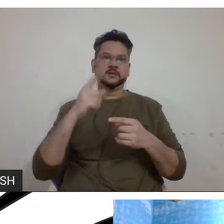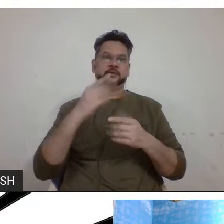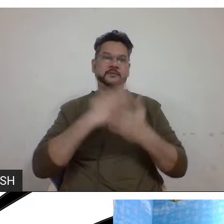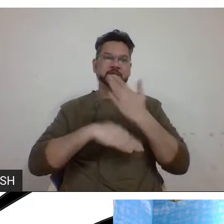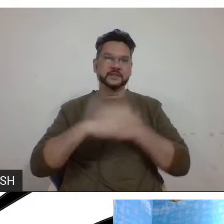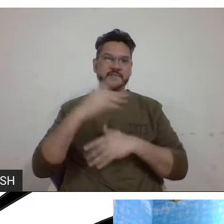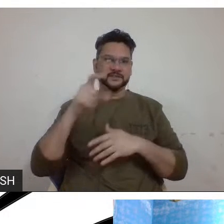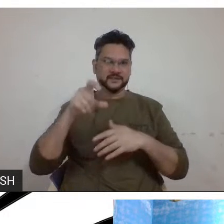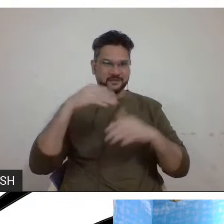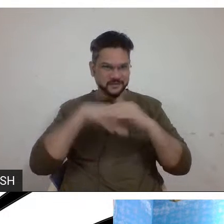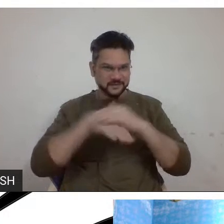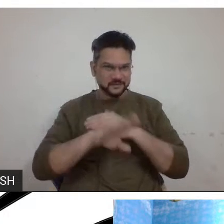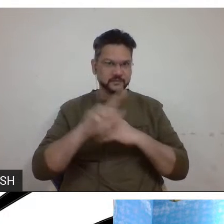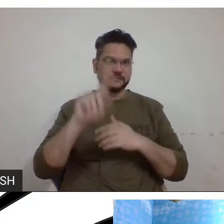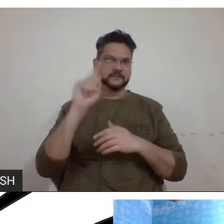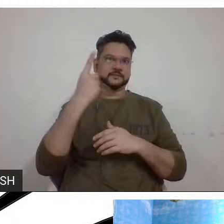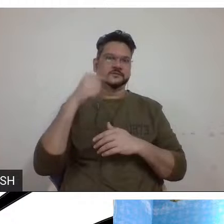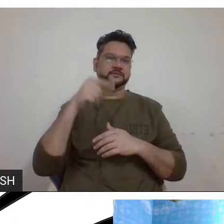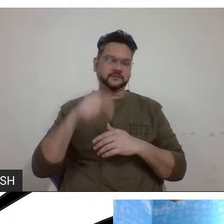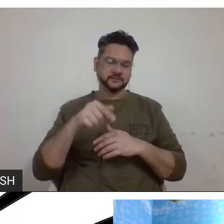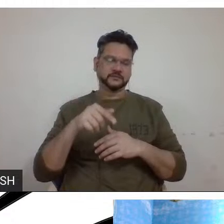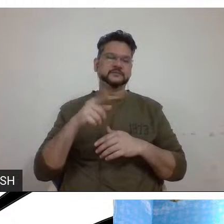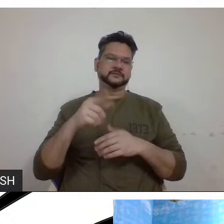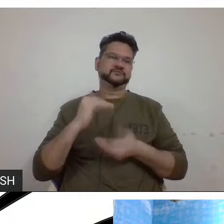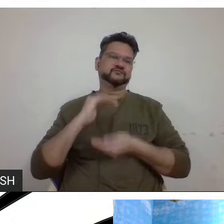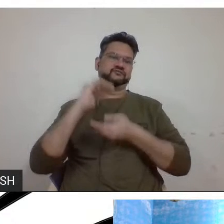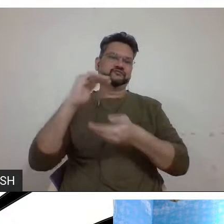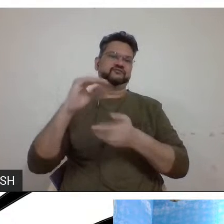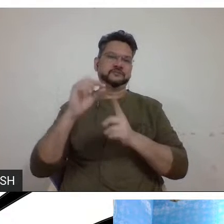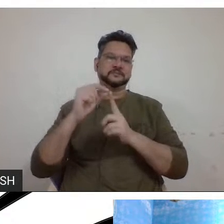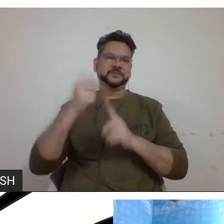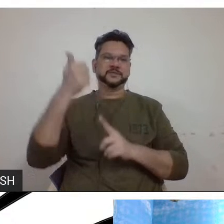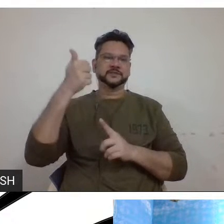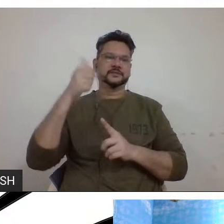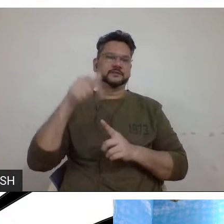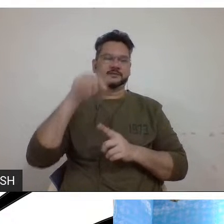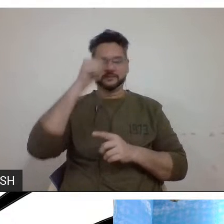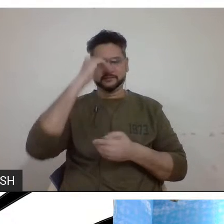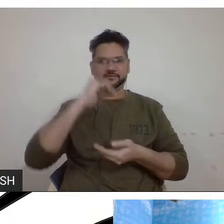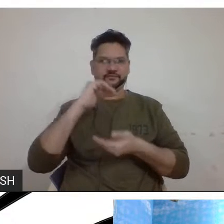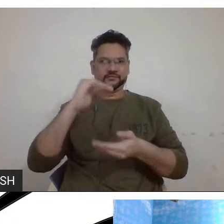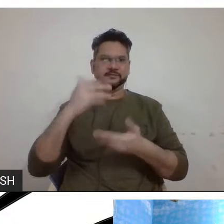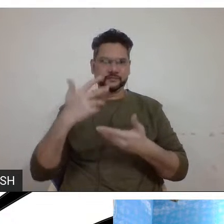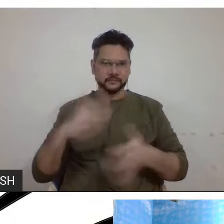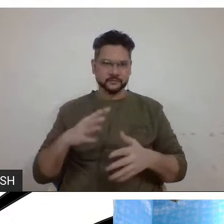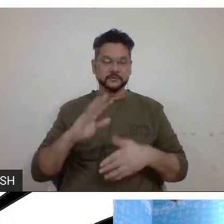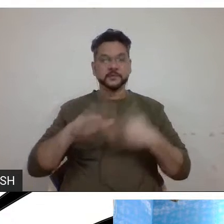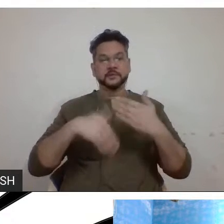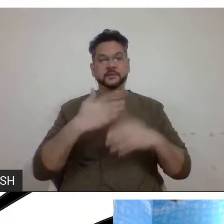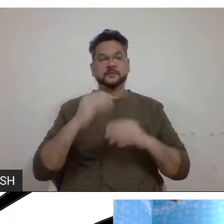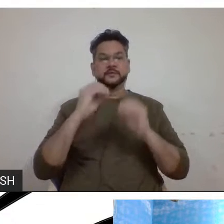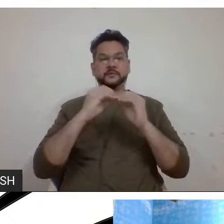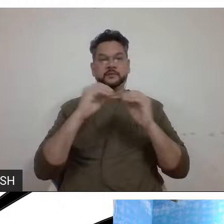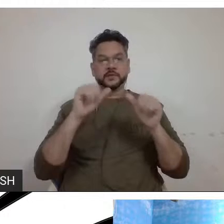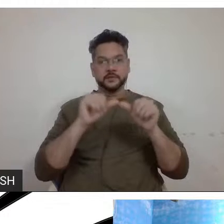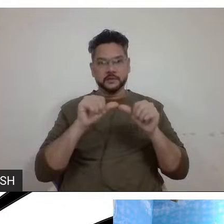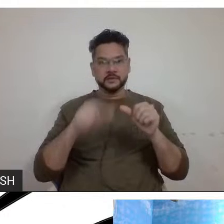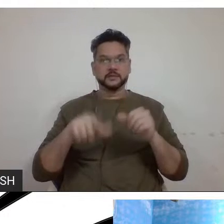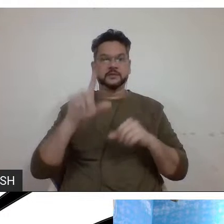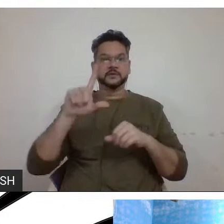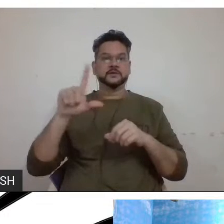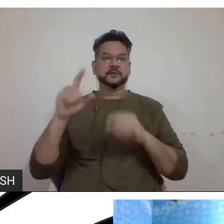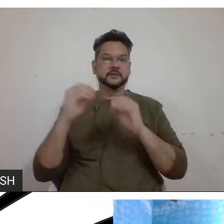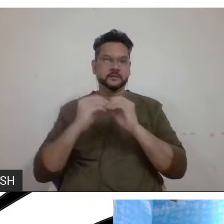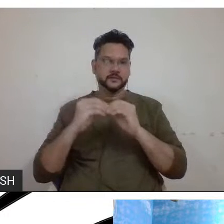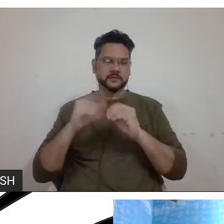the president for the same. Later on, he has done BA LLB honors from National Law School of